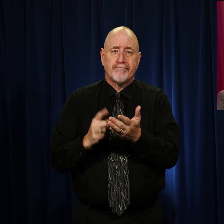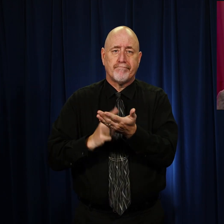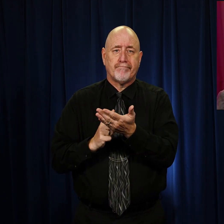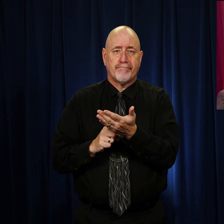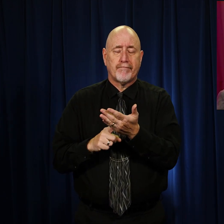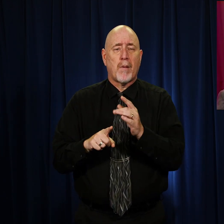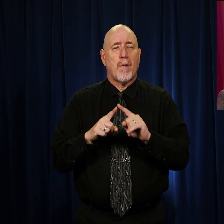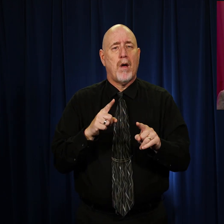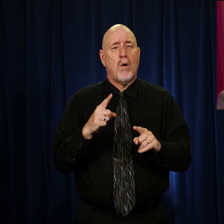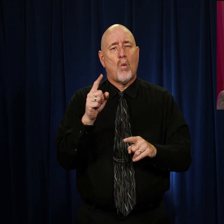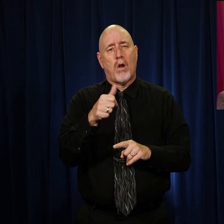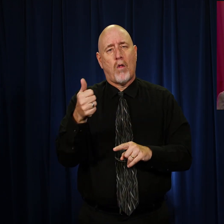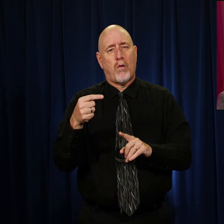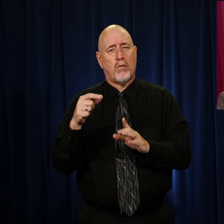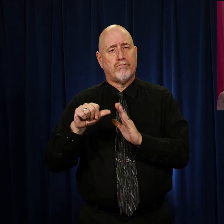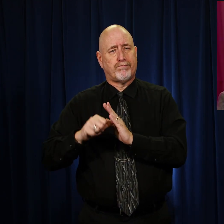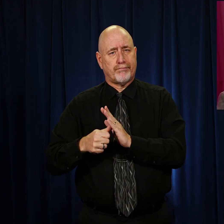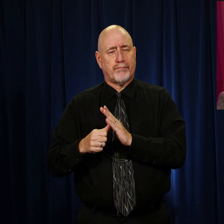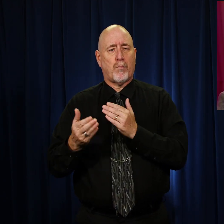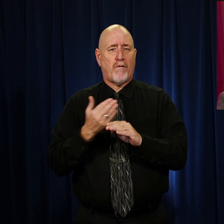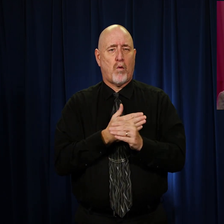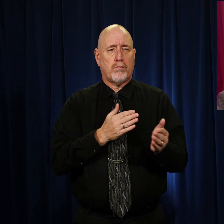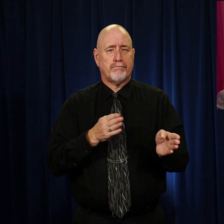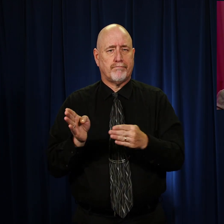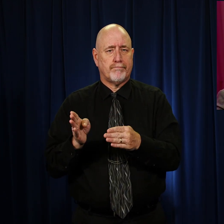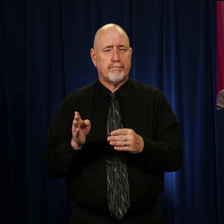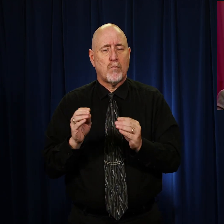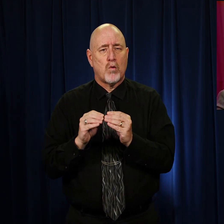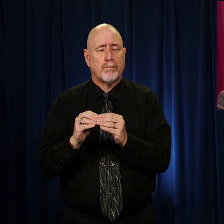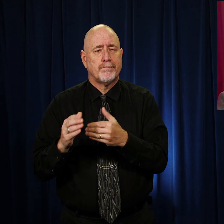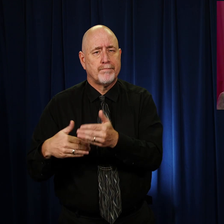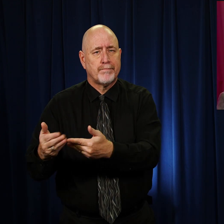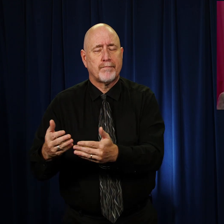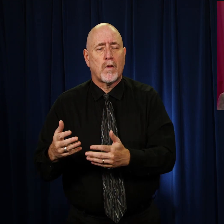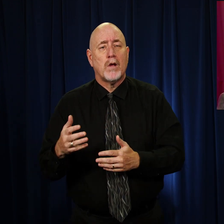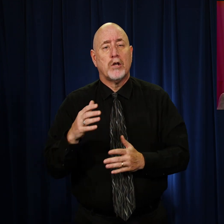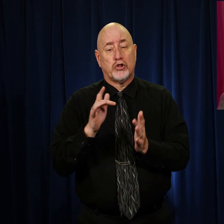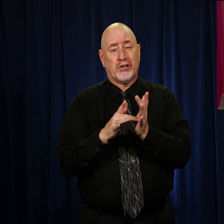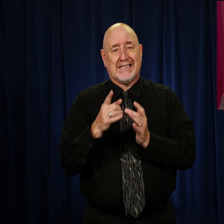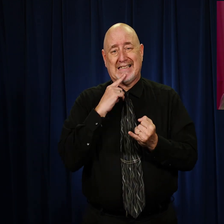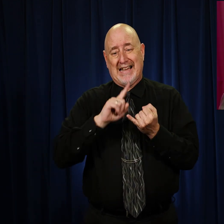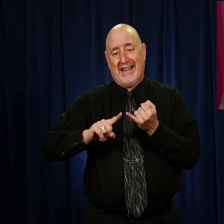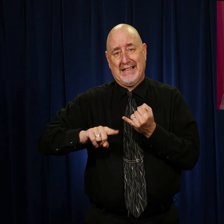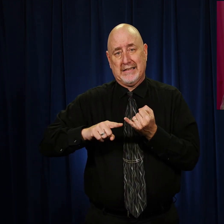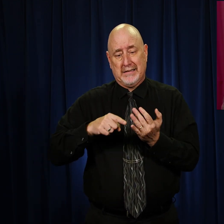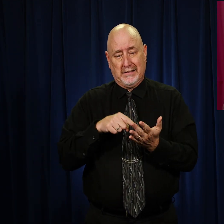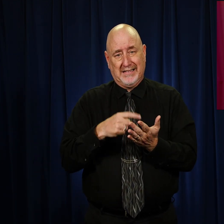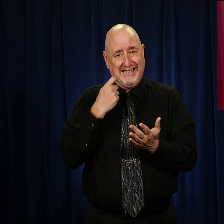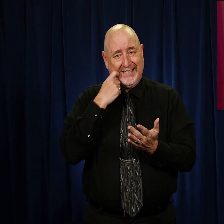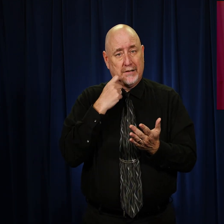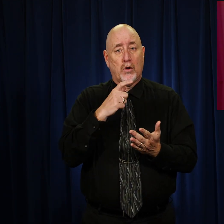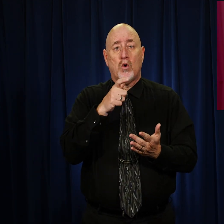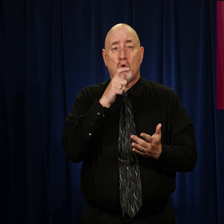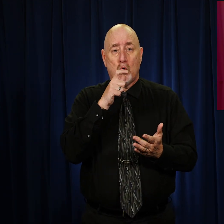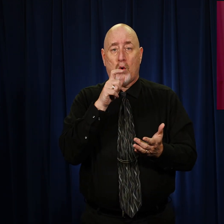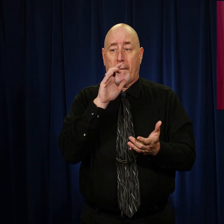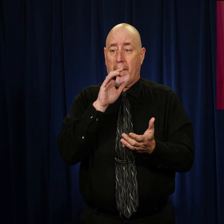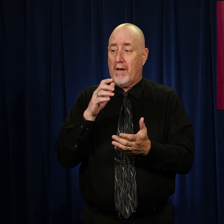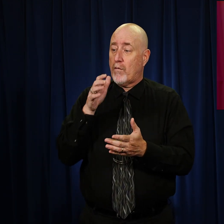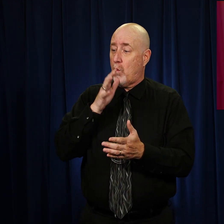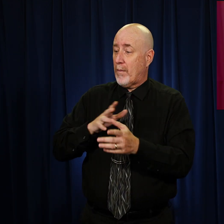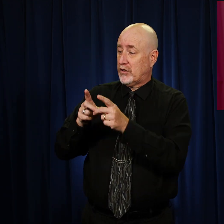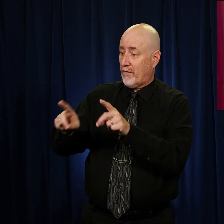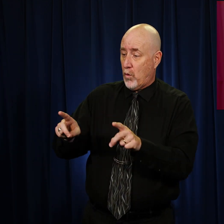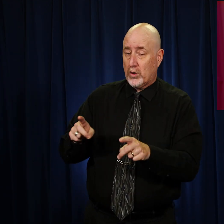that, but one other point before we move on. You'll notice that Jesus says, the last part, that whoever marries a